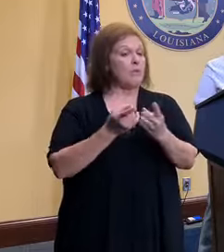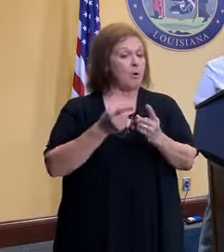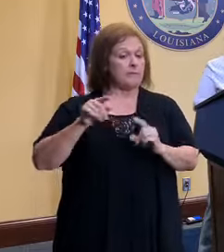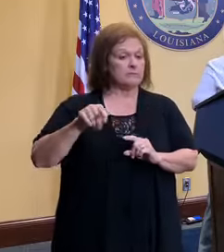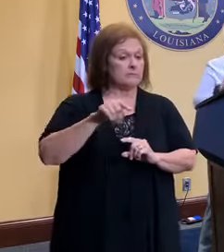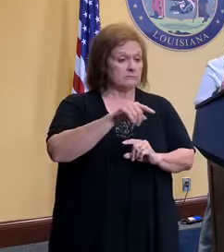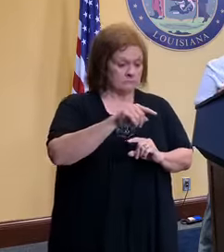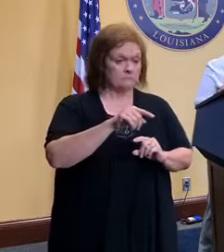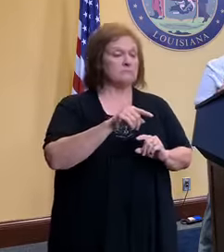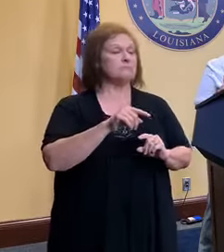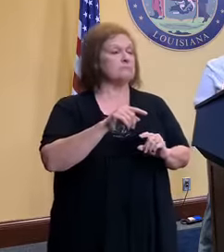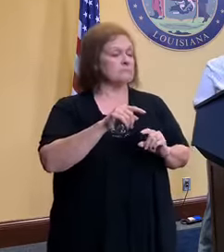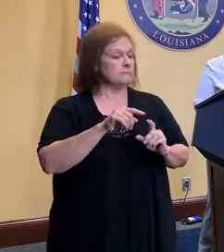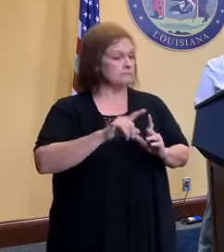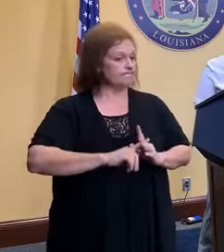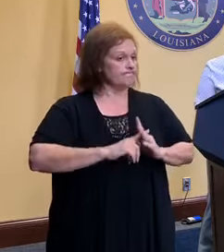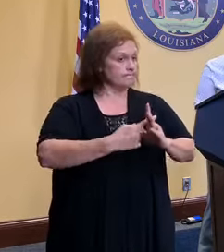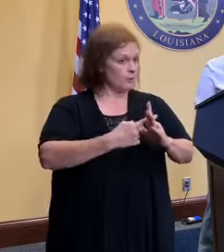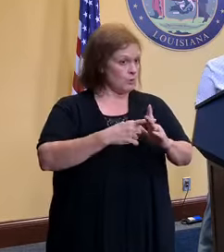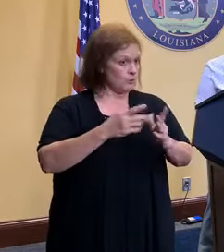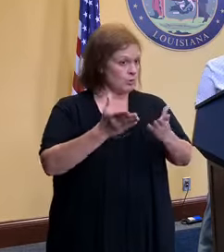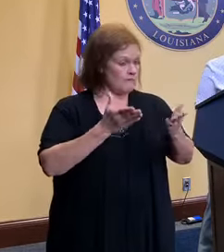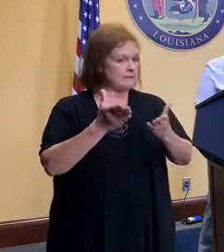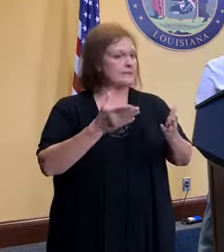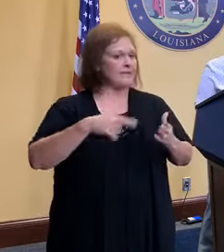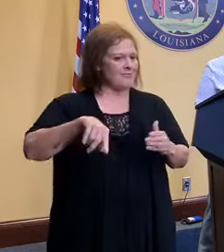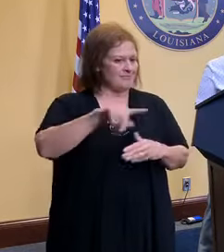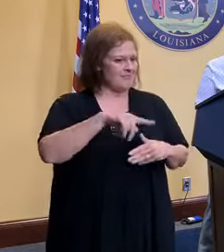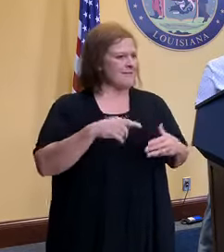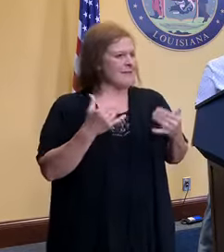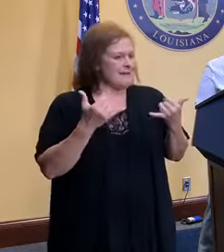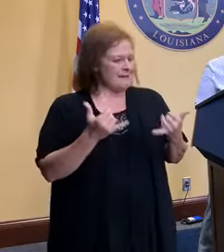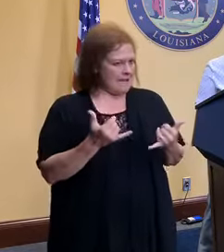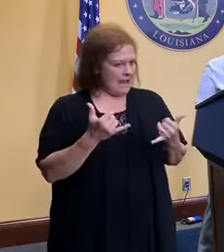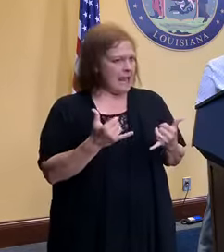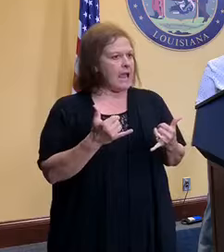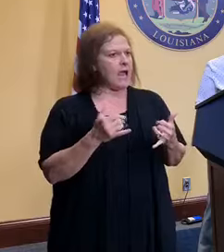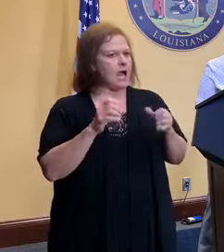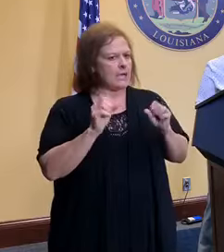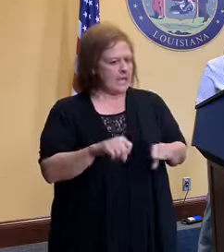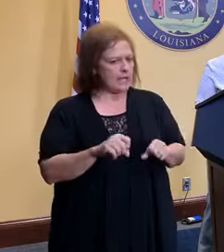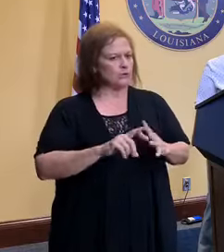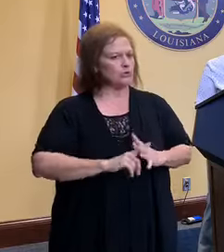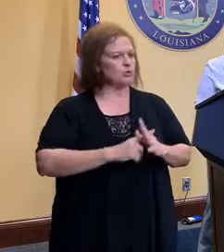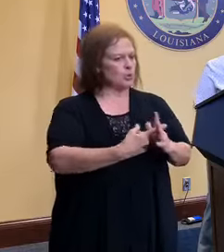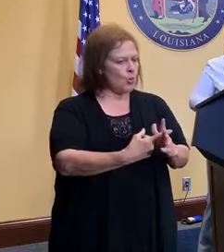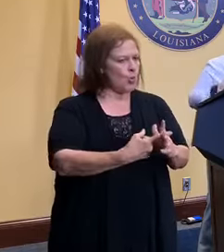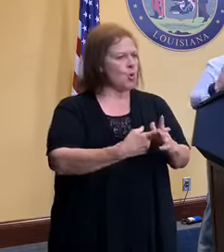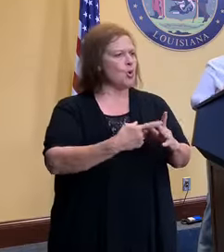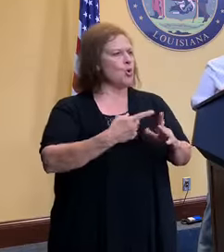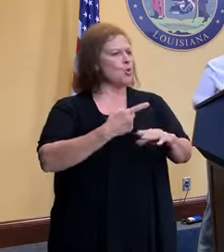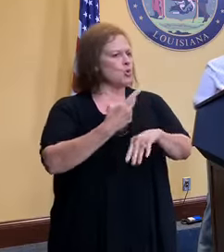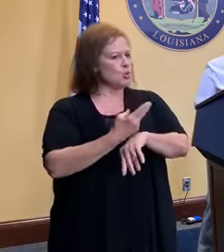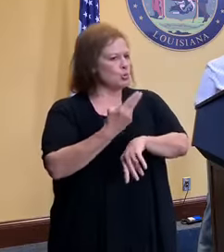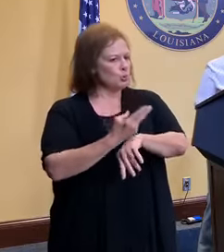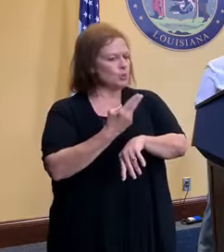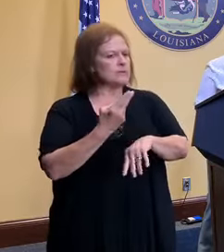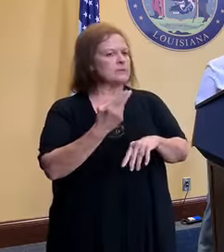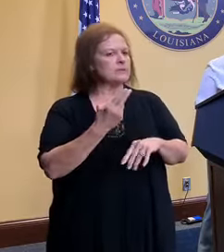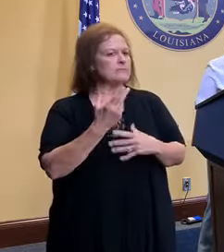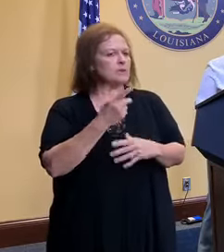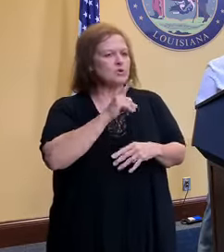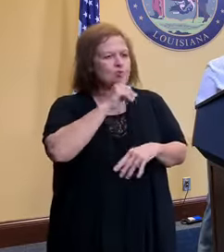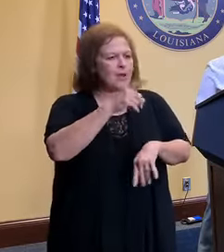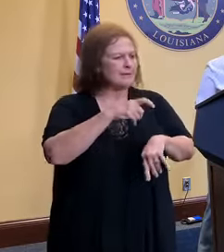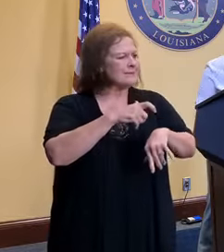their services over time, and they can now take advantage of many different tools in a real-time fashion